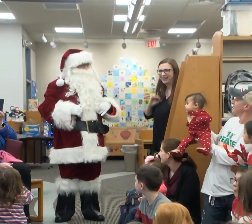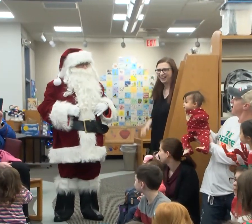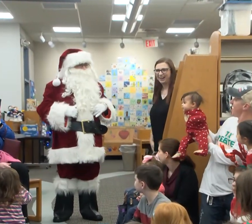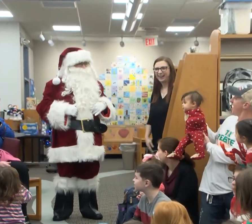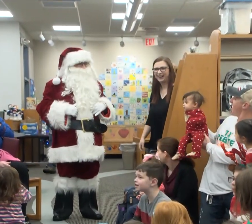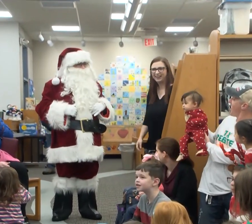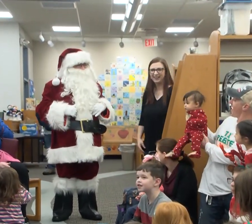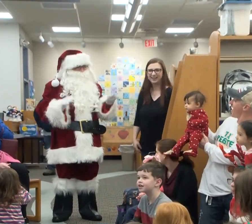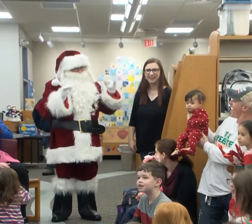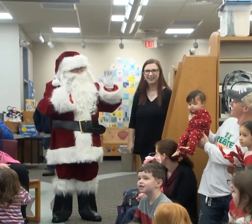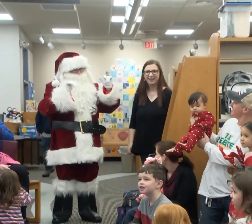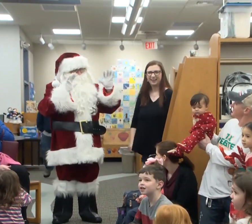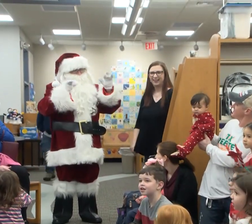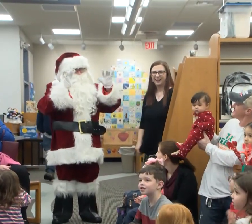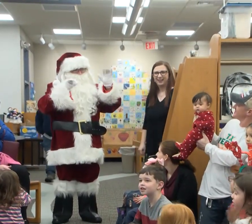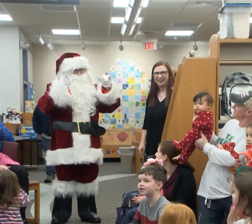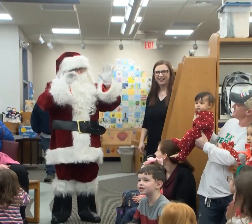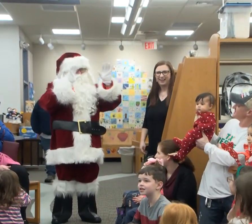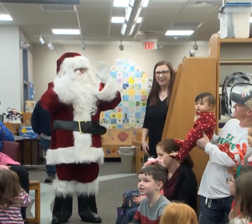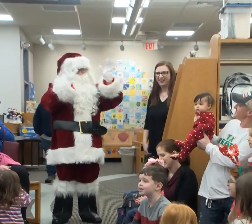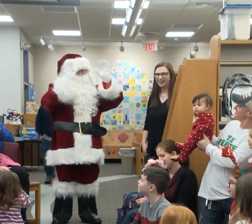Let's say hi to Santa!